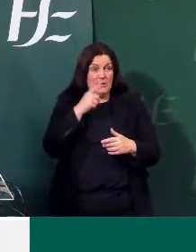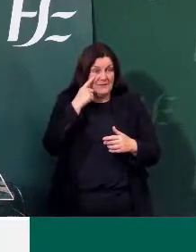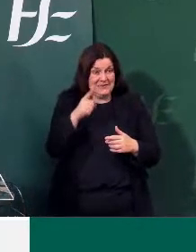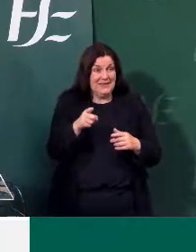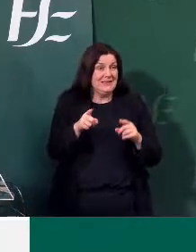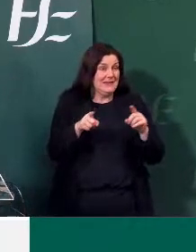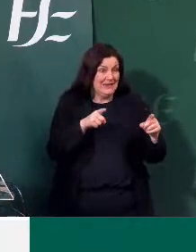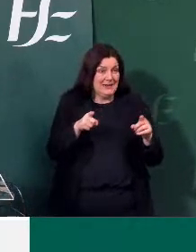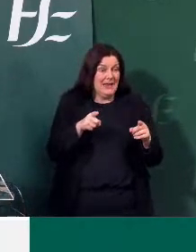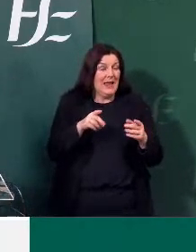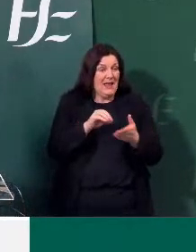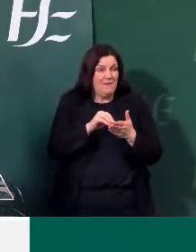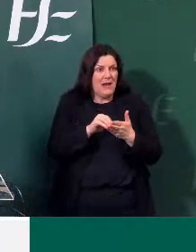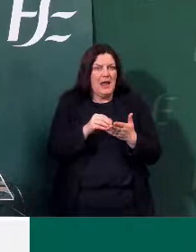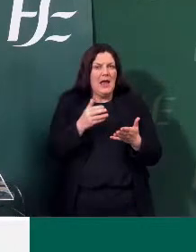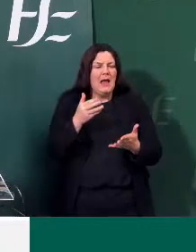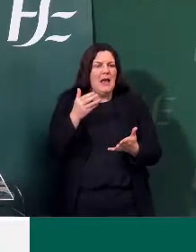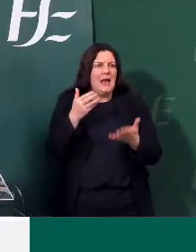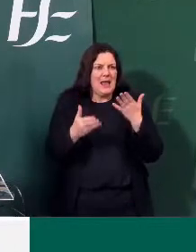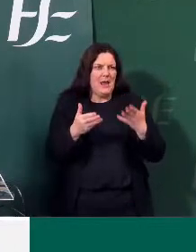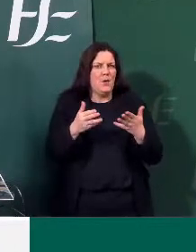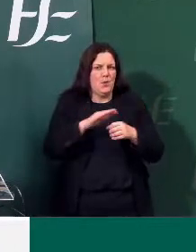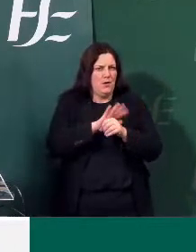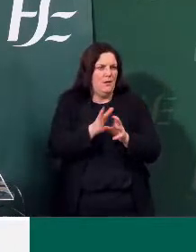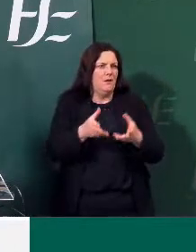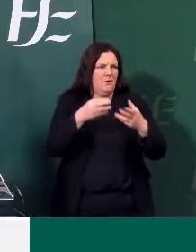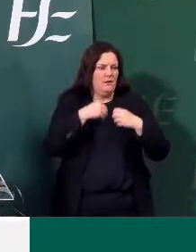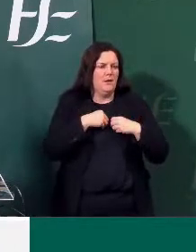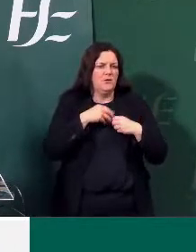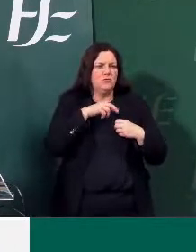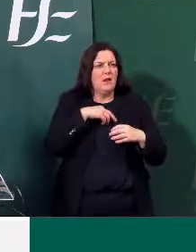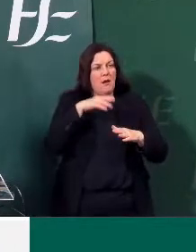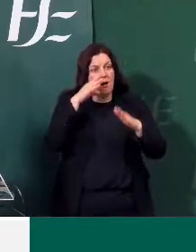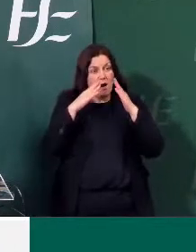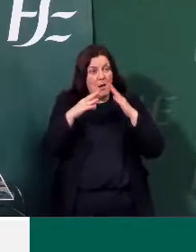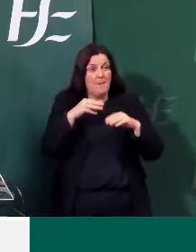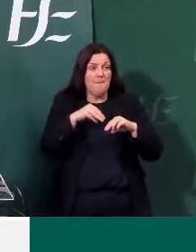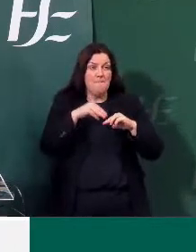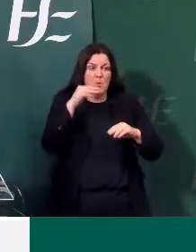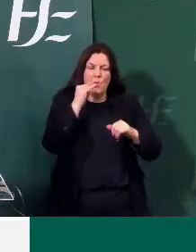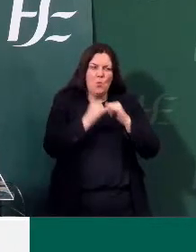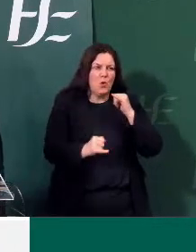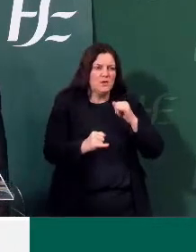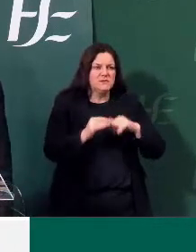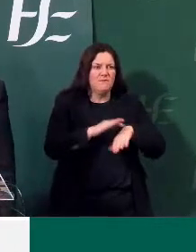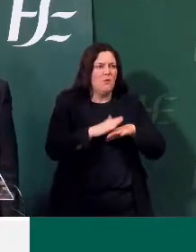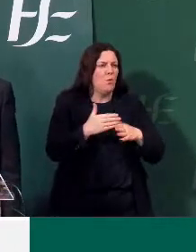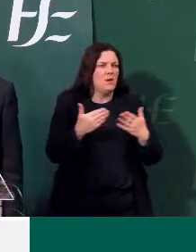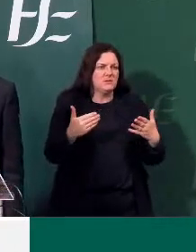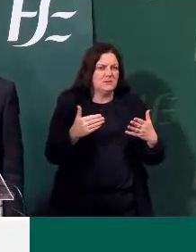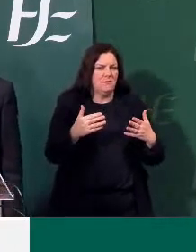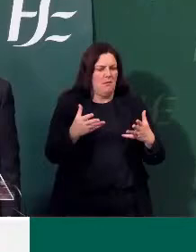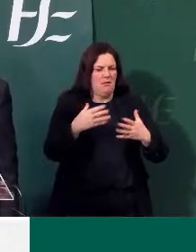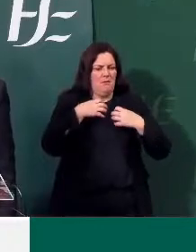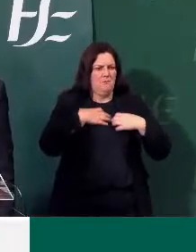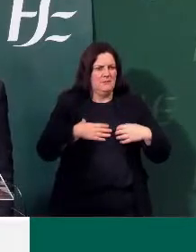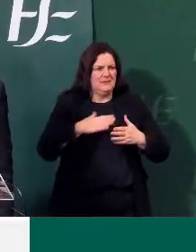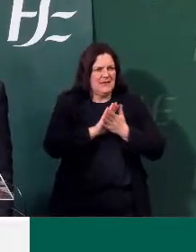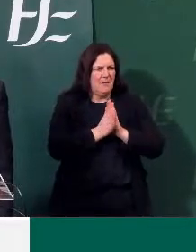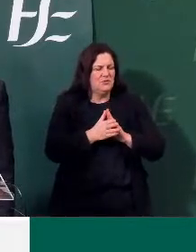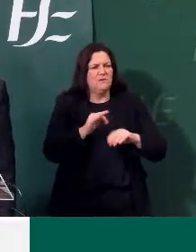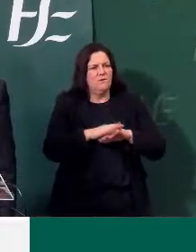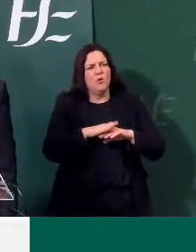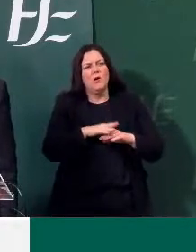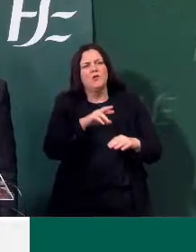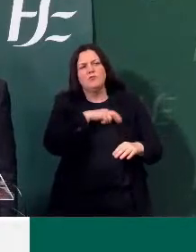cases and harm. And the harm is certainly slanted towards those who are older, those with underlying conditions. And similarly, hospitalizations